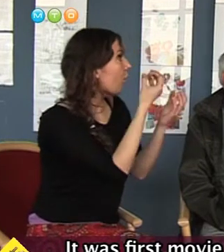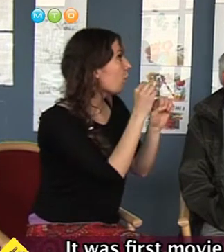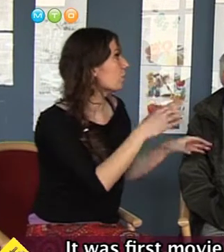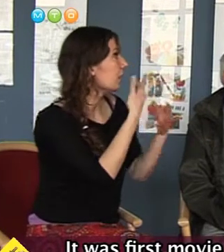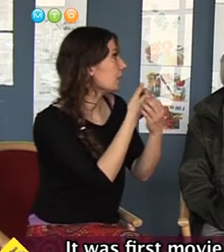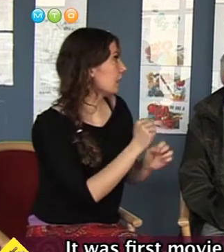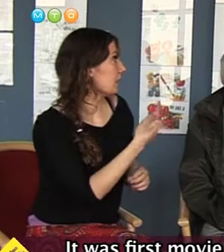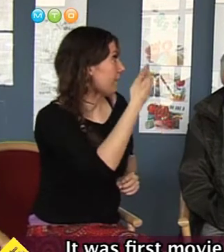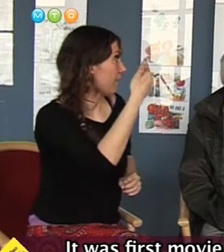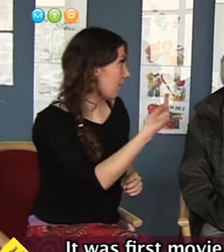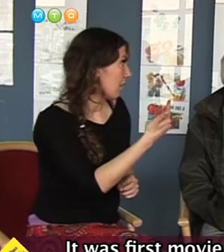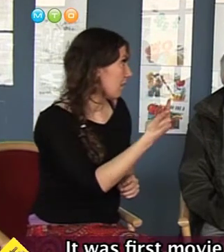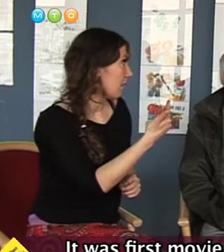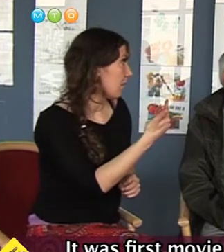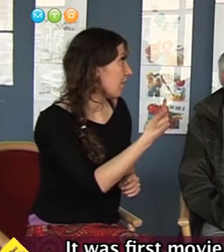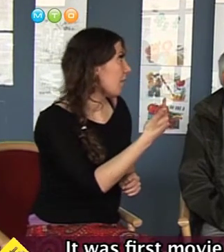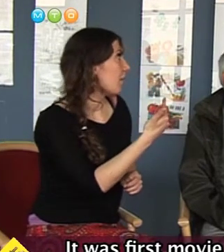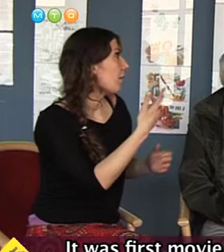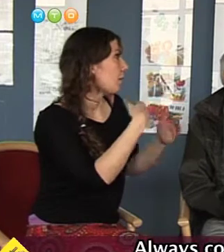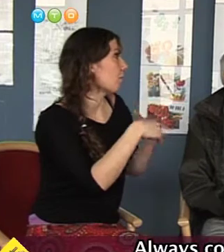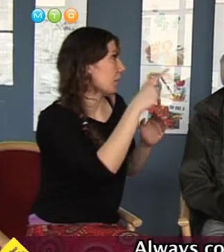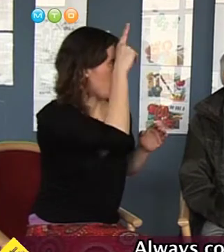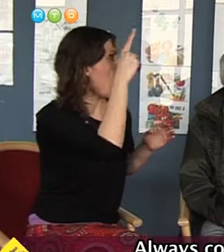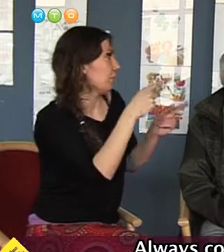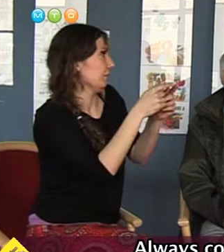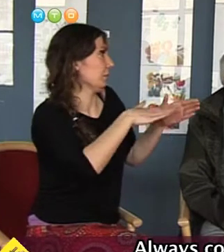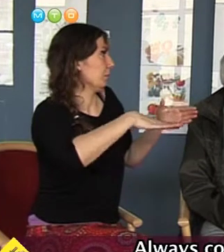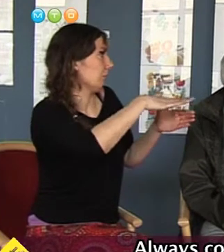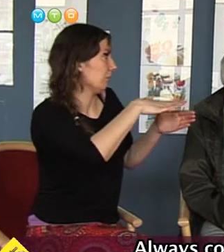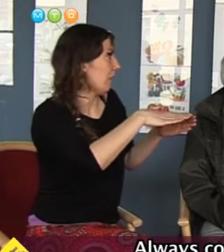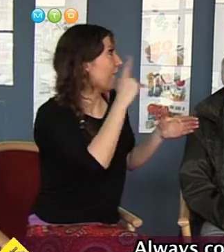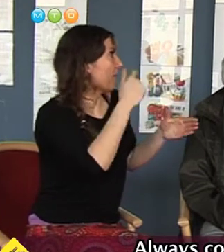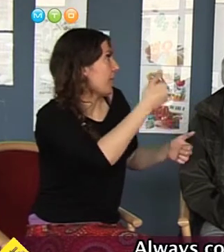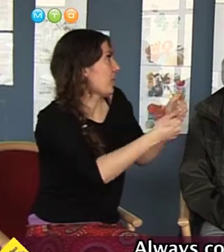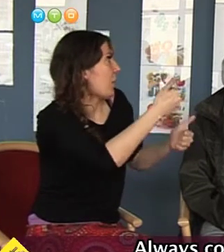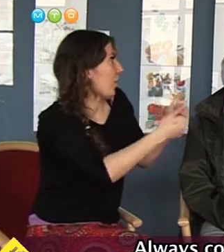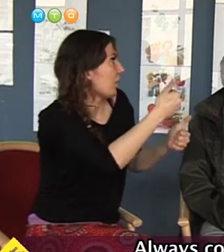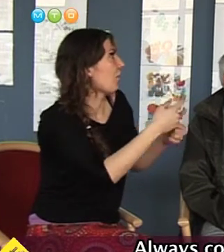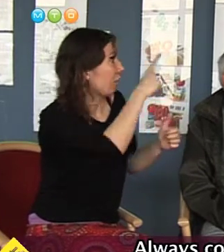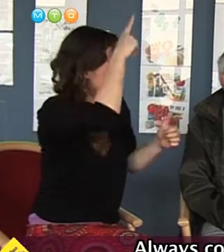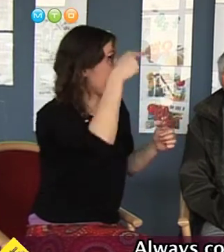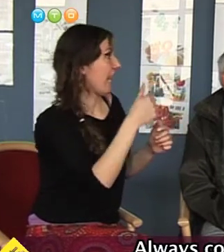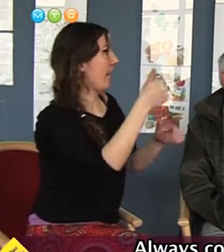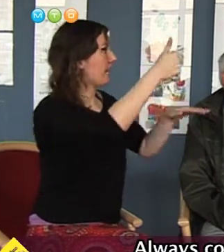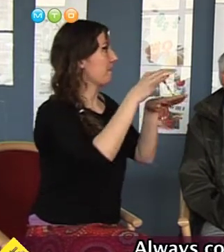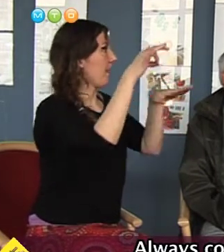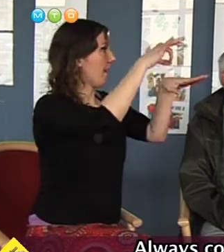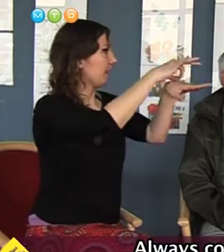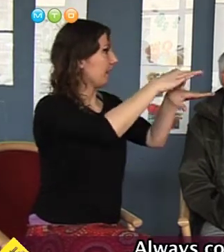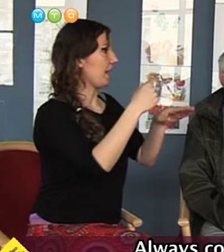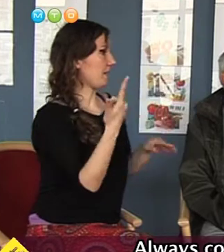two magicians in the king's court who are always competing with each other to impress the king.